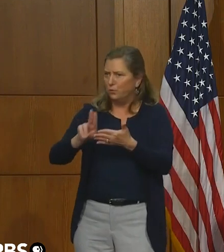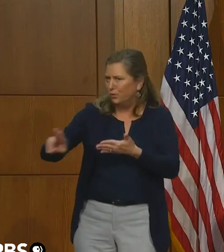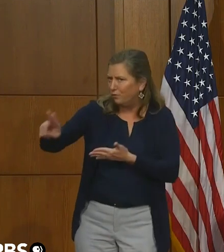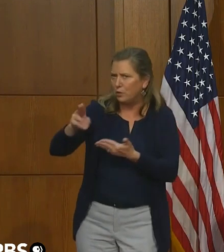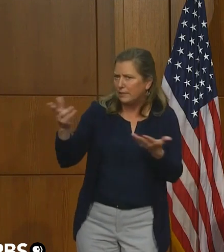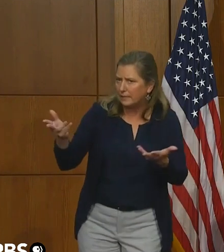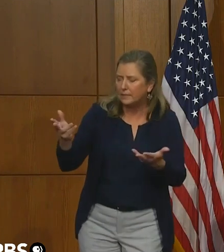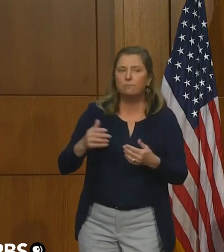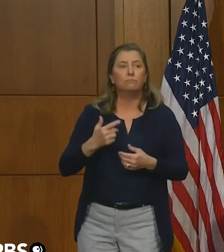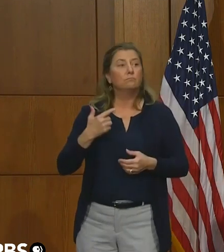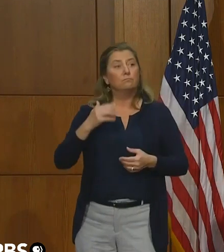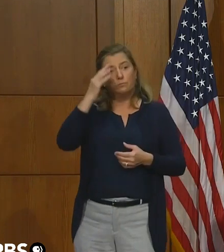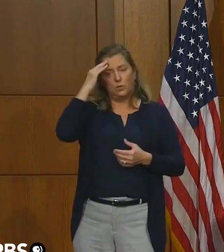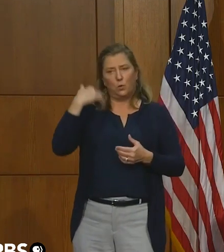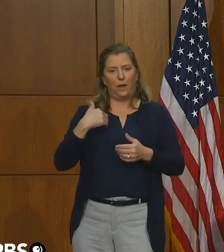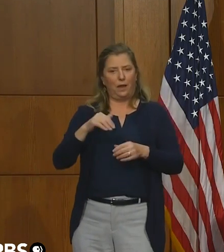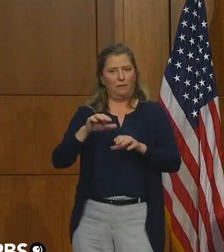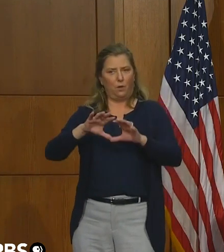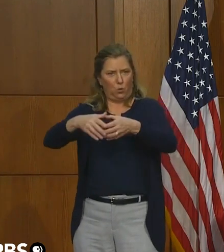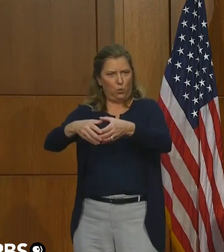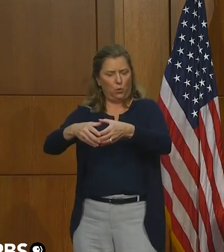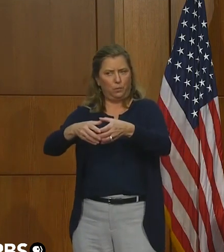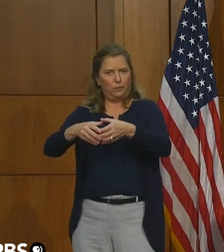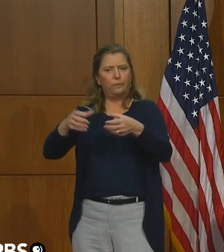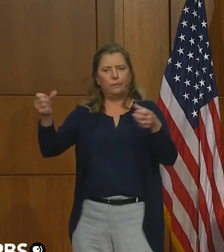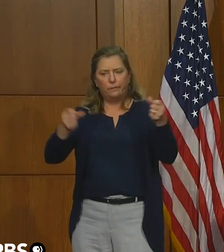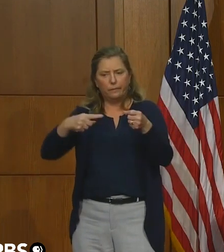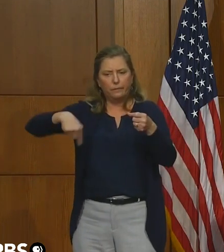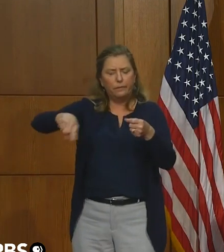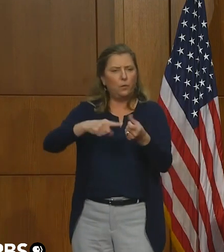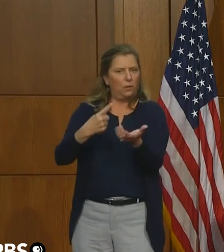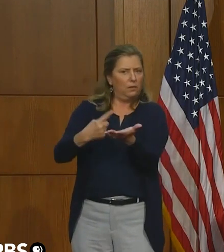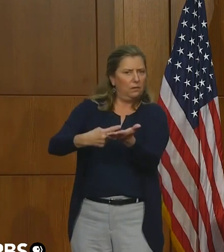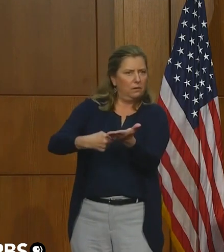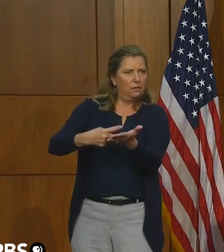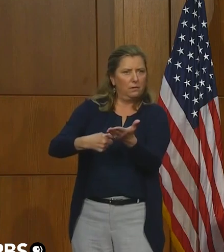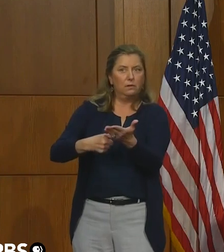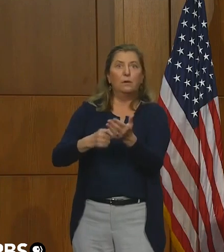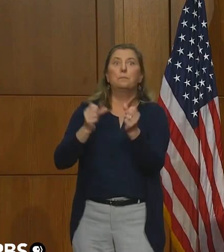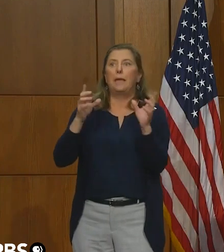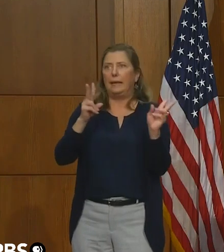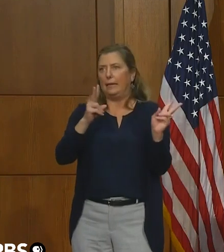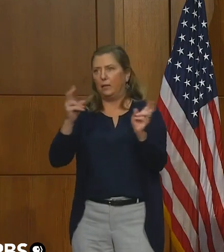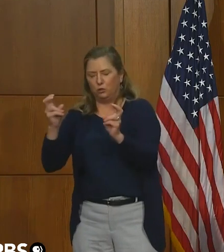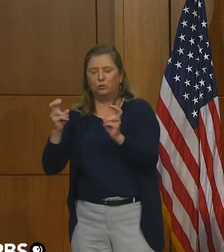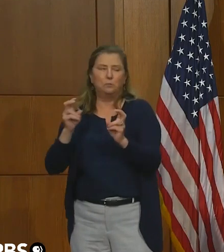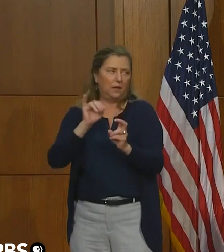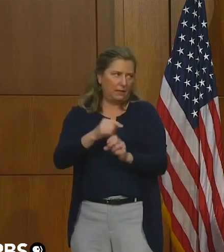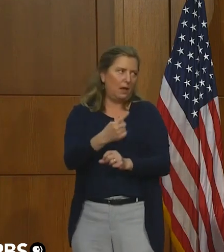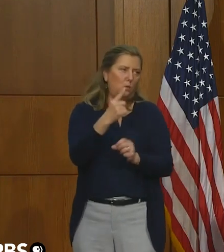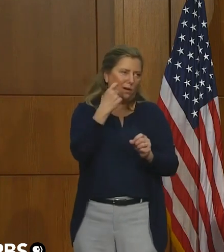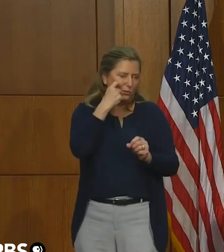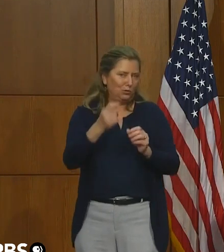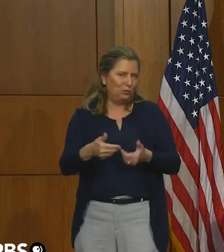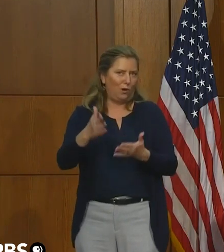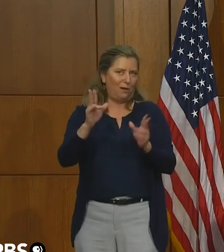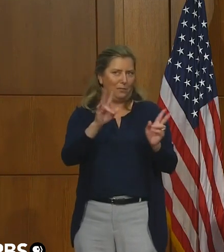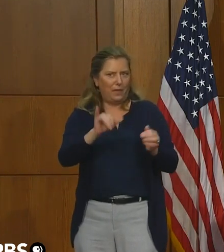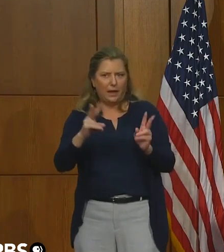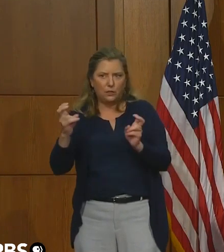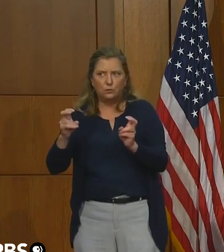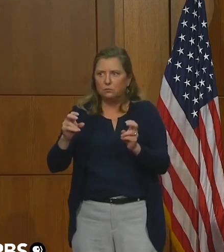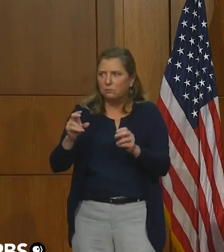know, we have the task group that we put in place to address a lot of issues, but certainly that issue that you just brought up, what